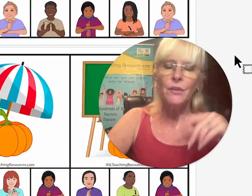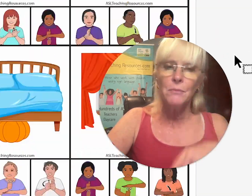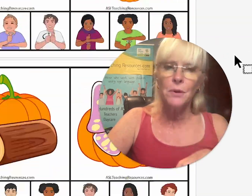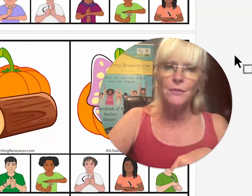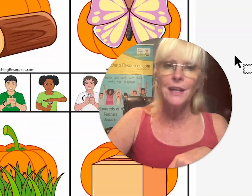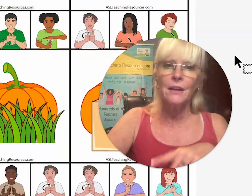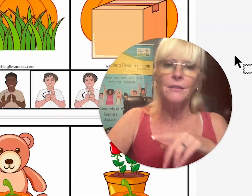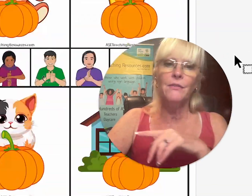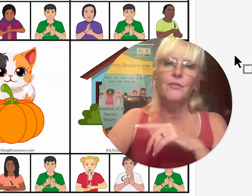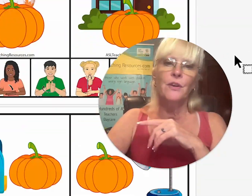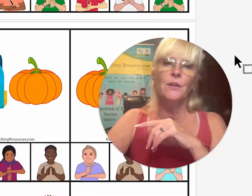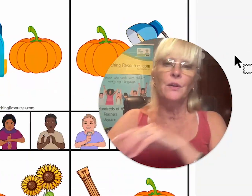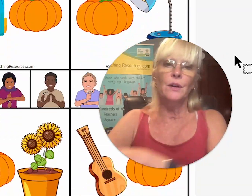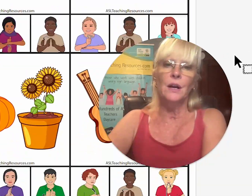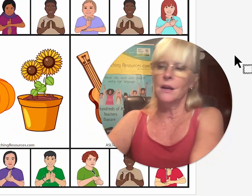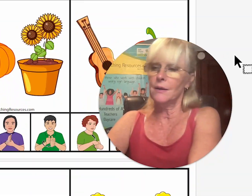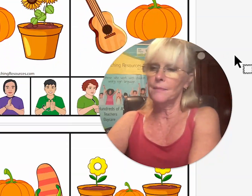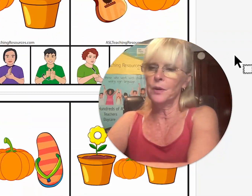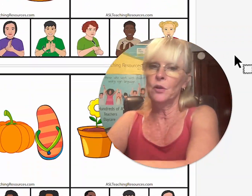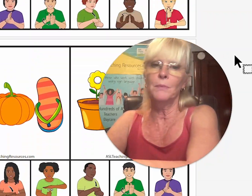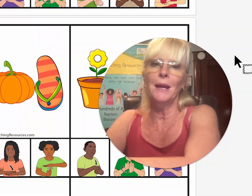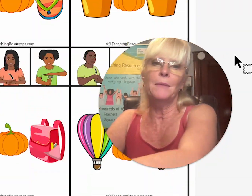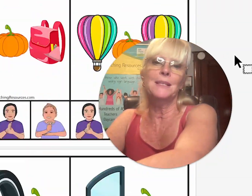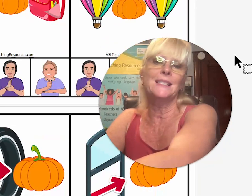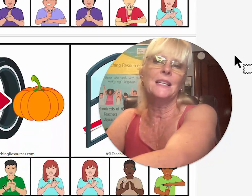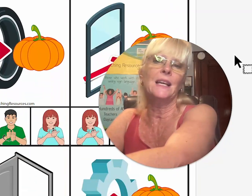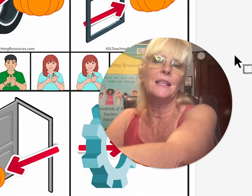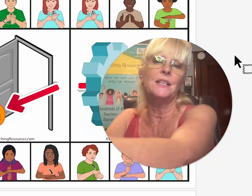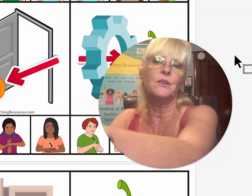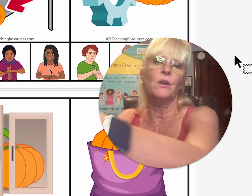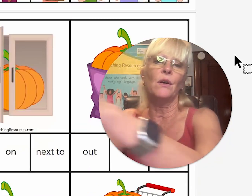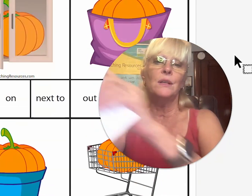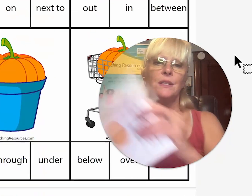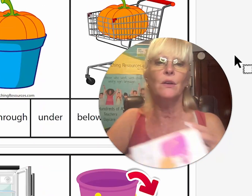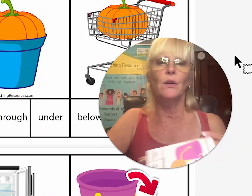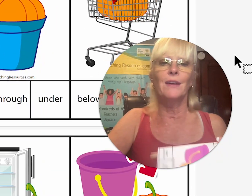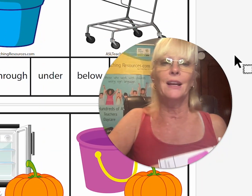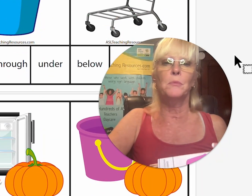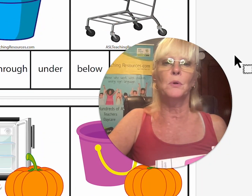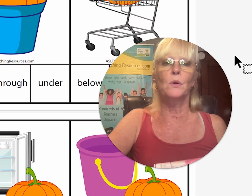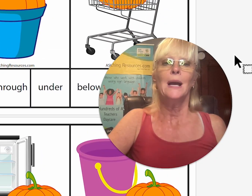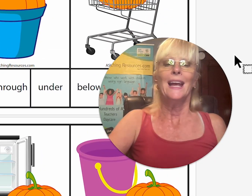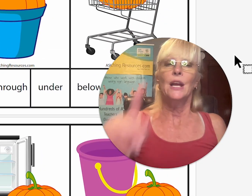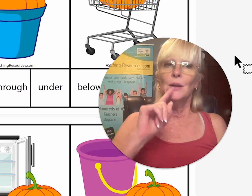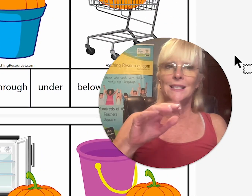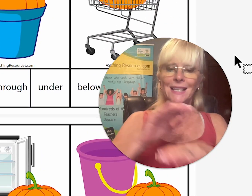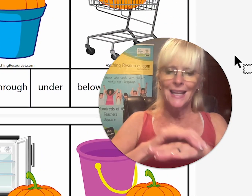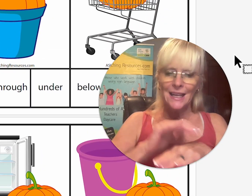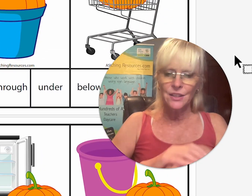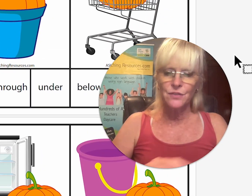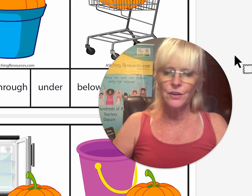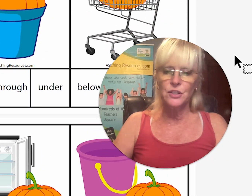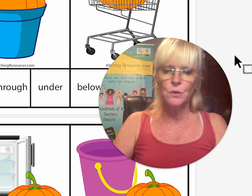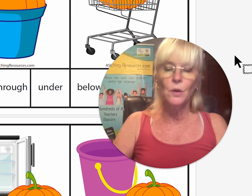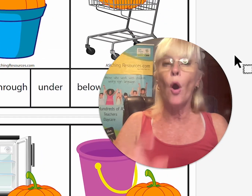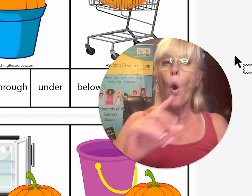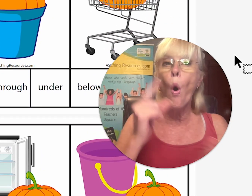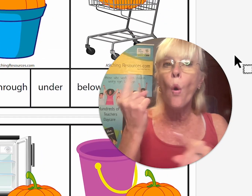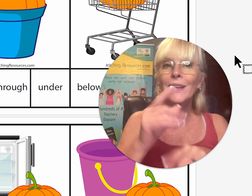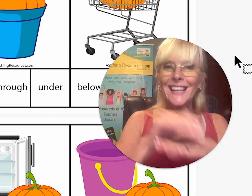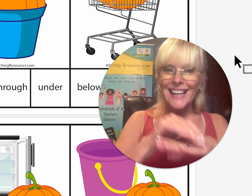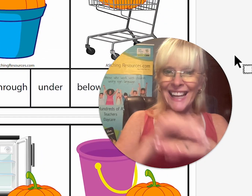And if we move down even further, you'll be able to see that these are also available. Here is an English version